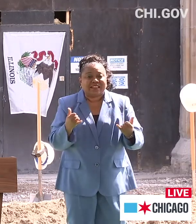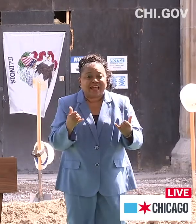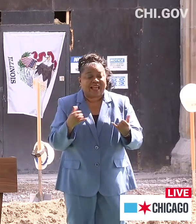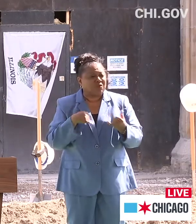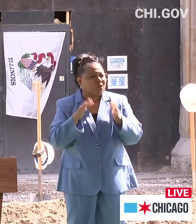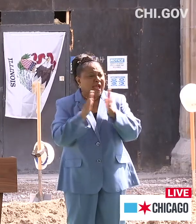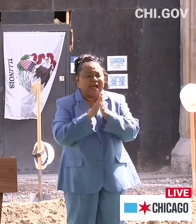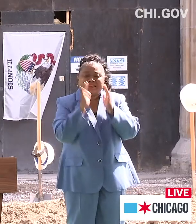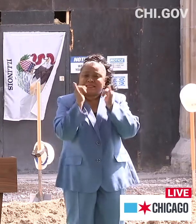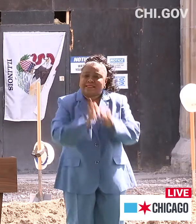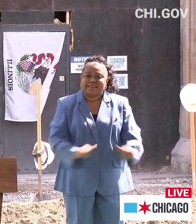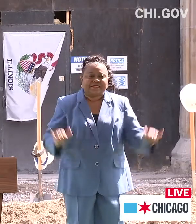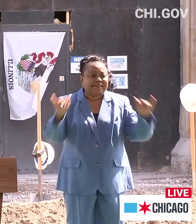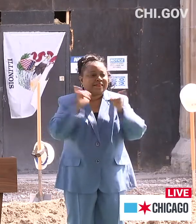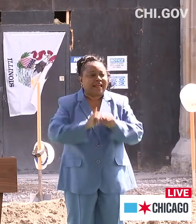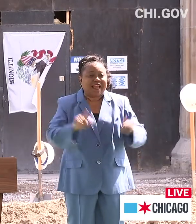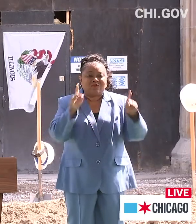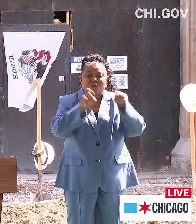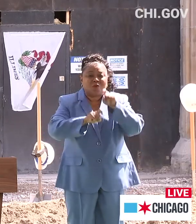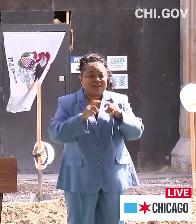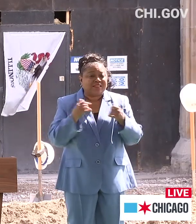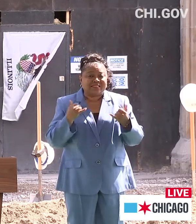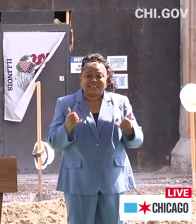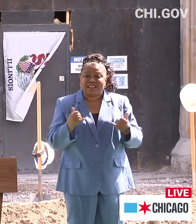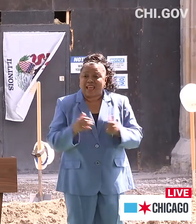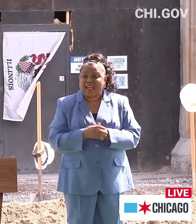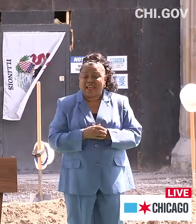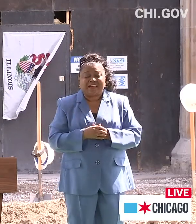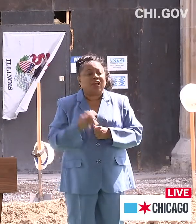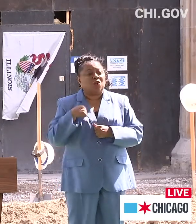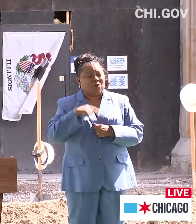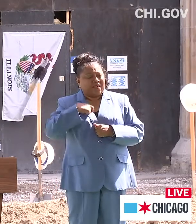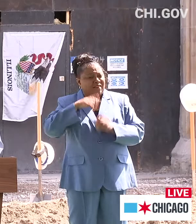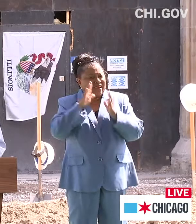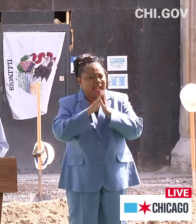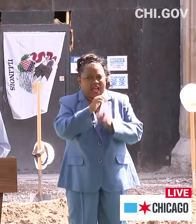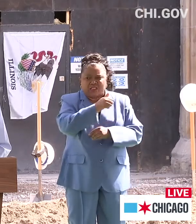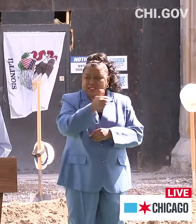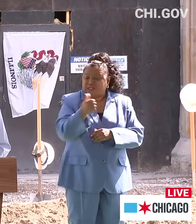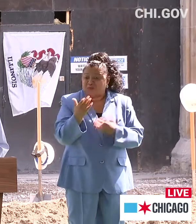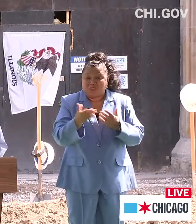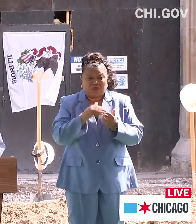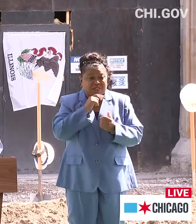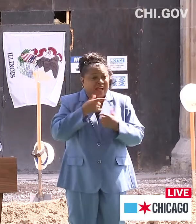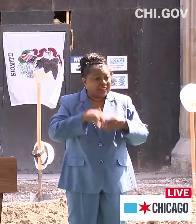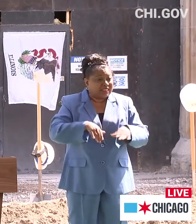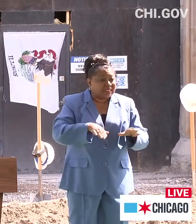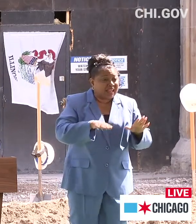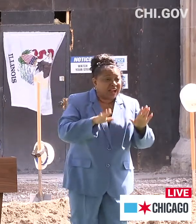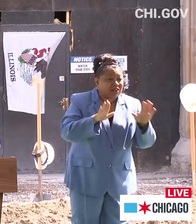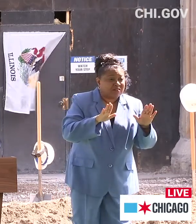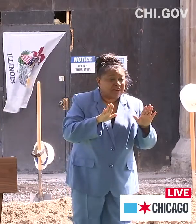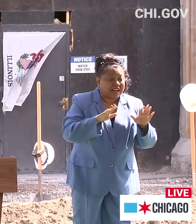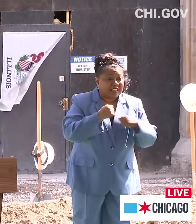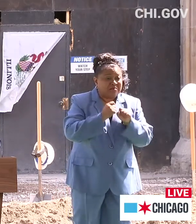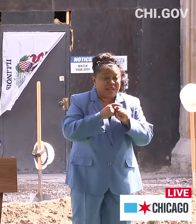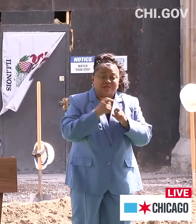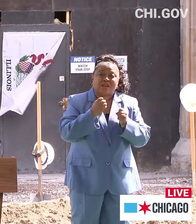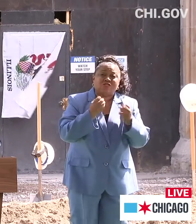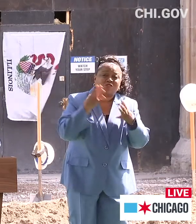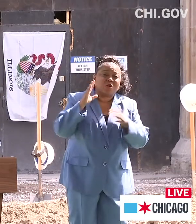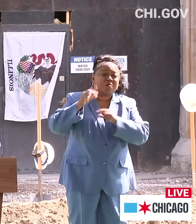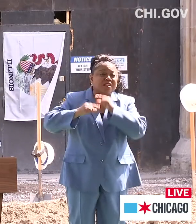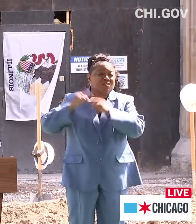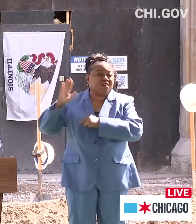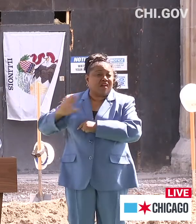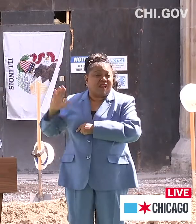We're asking the same questions today. And we have to ask ourselves whether or not the sacrifice that has been made by so many